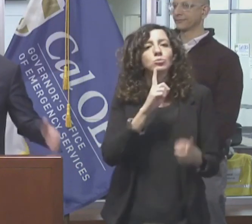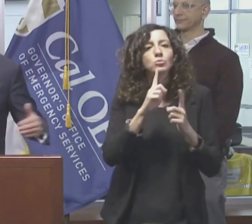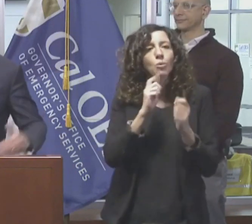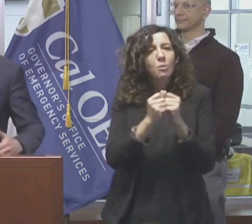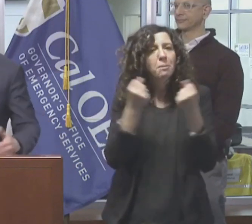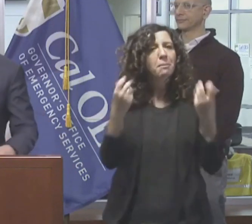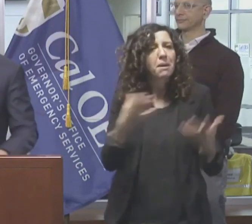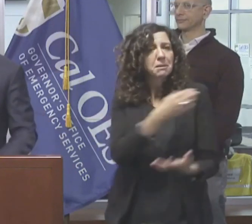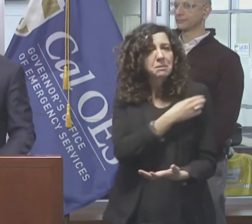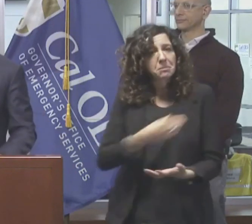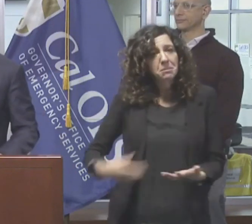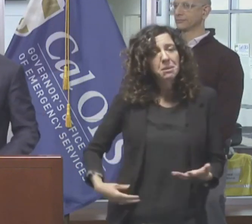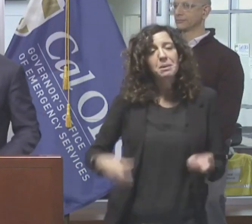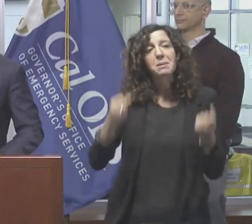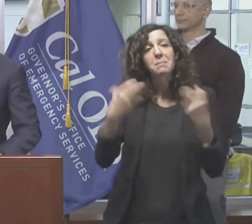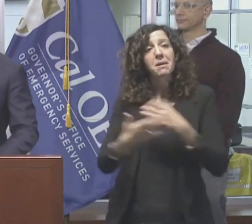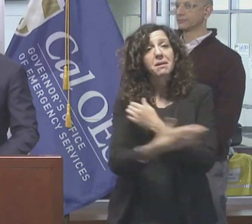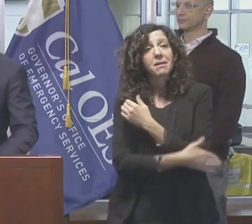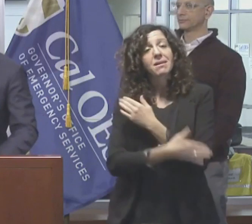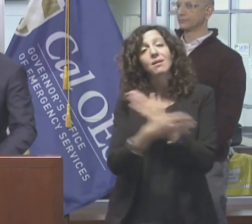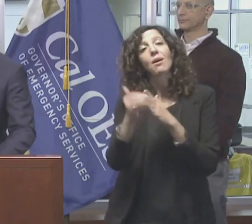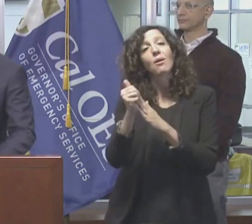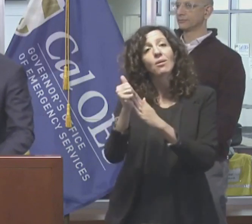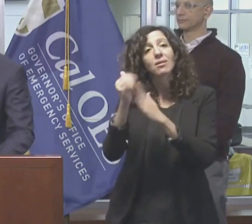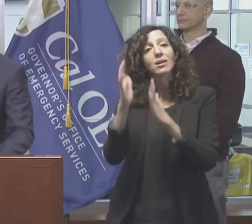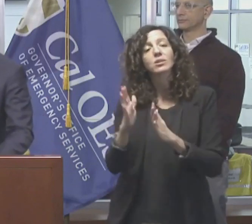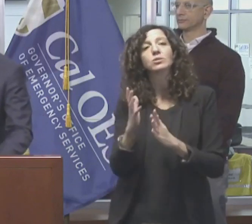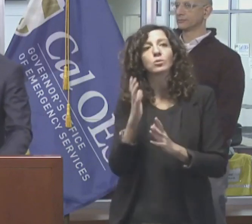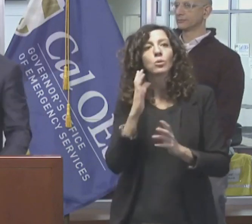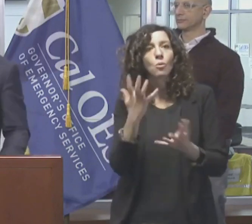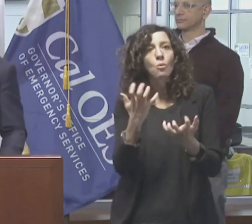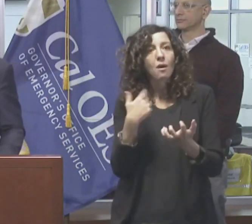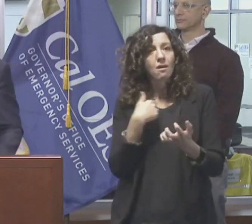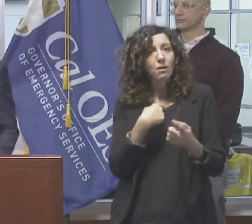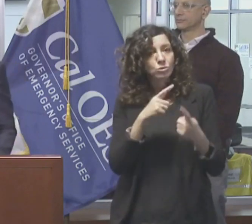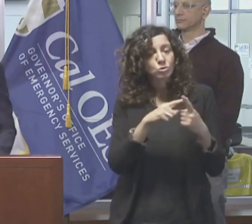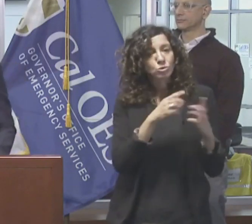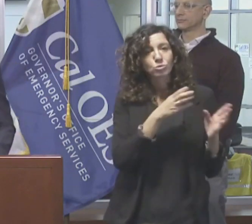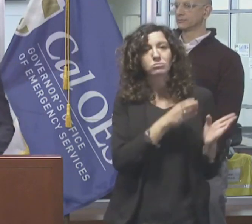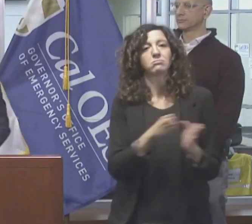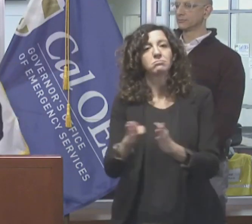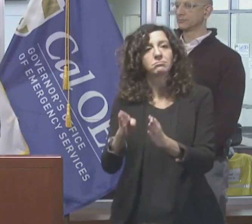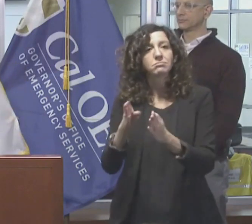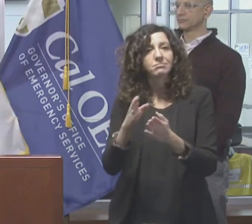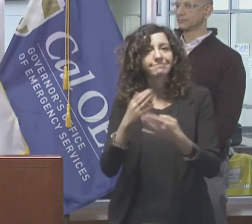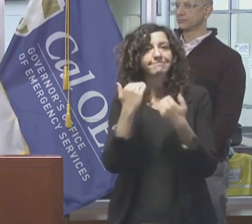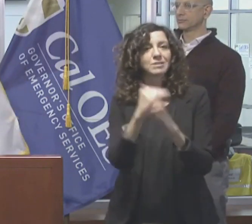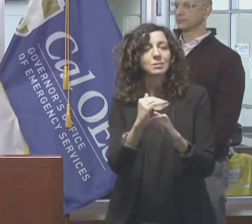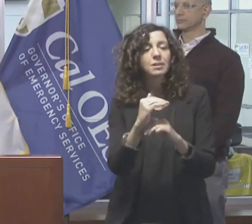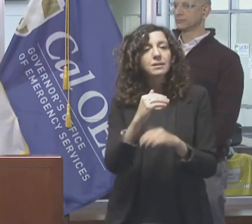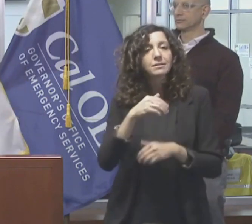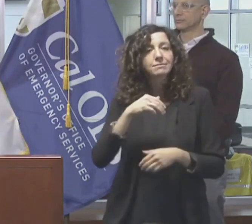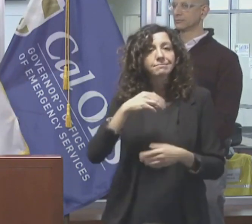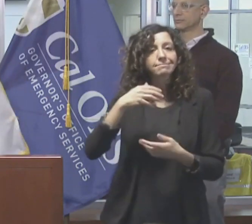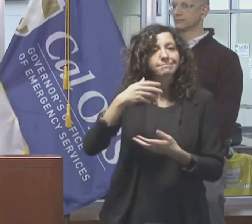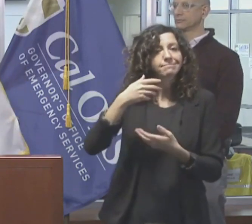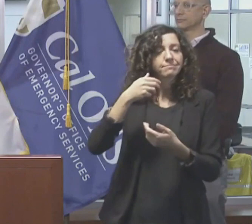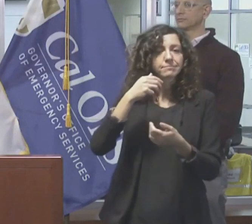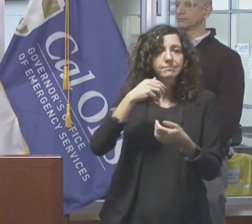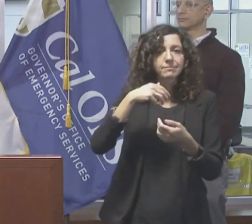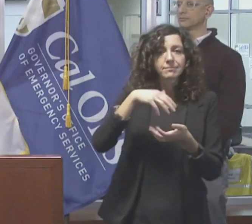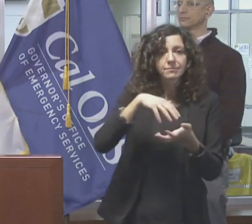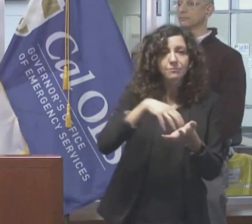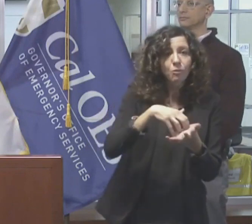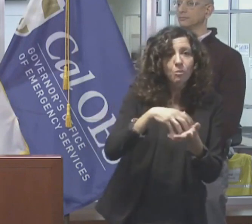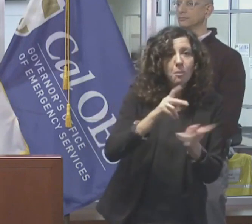today and county leaders that are hopeful we were moving in this direction. And I have all the confidence in the world. These guidance along